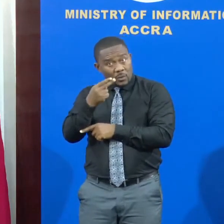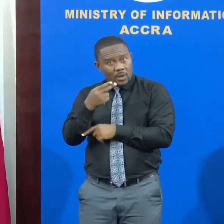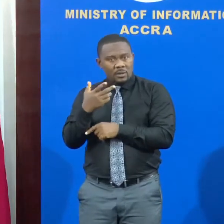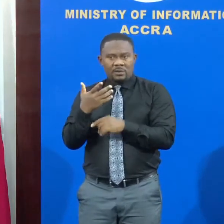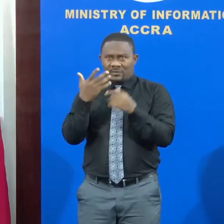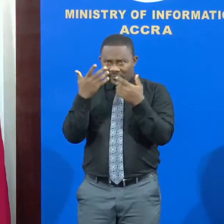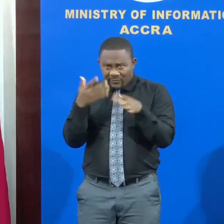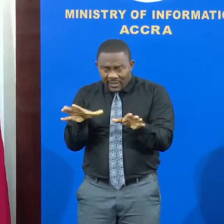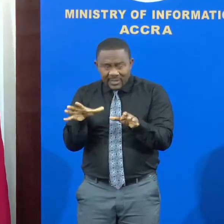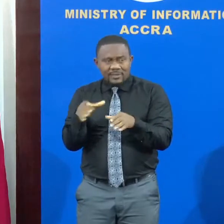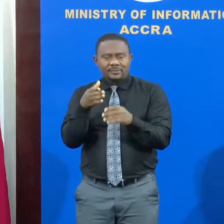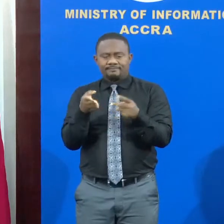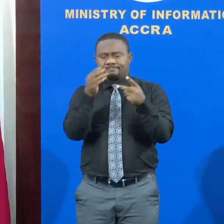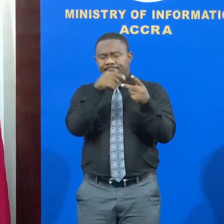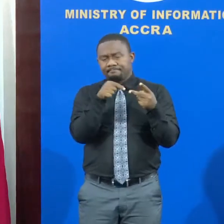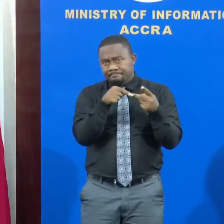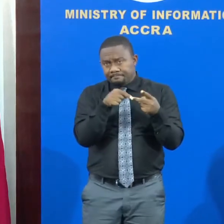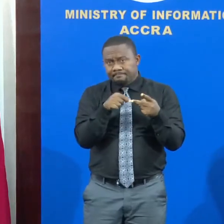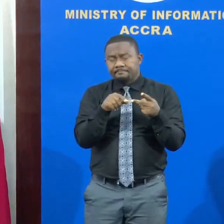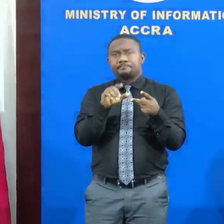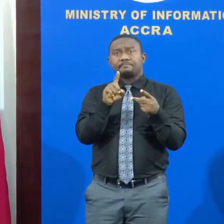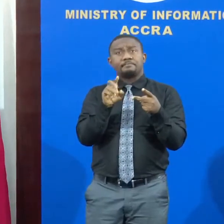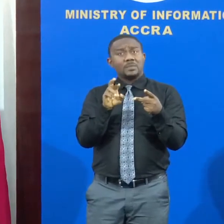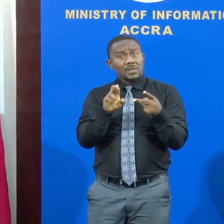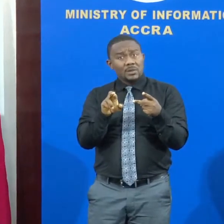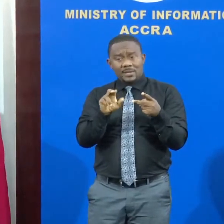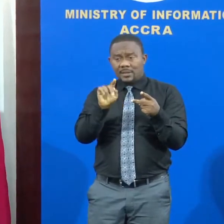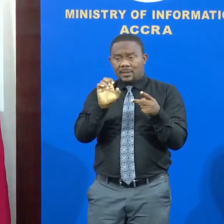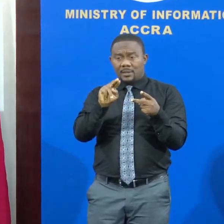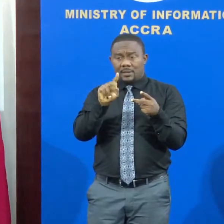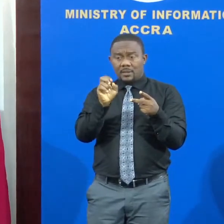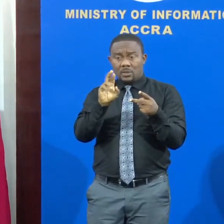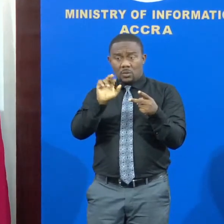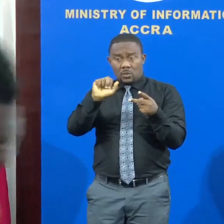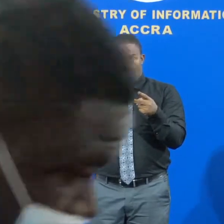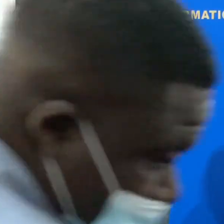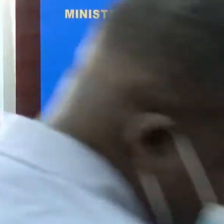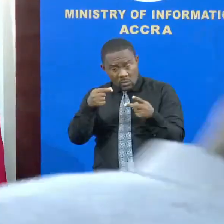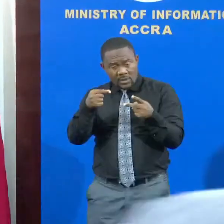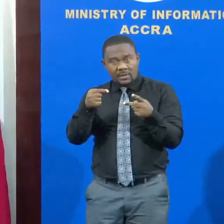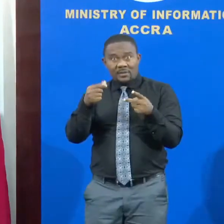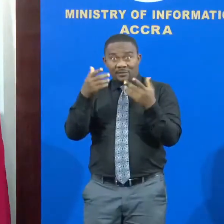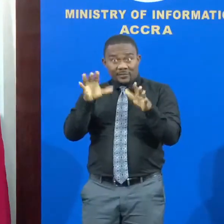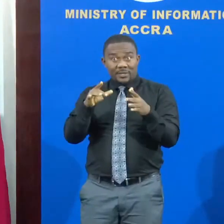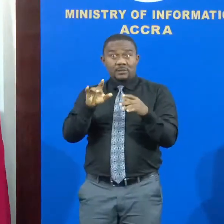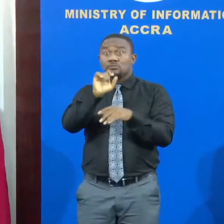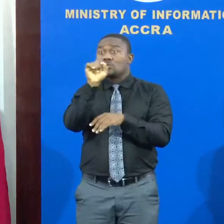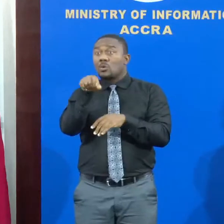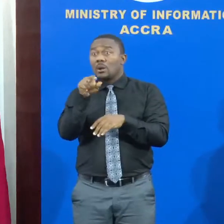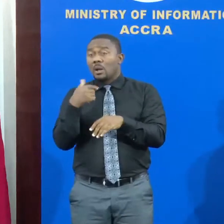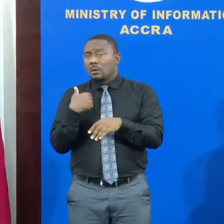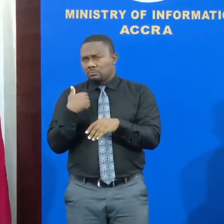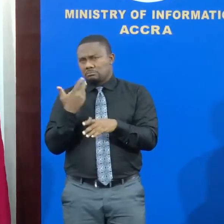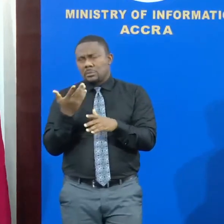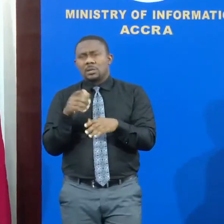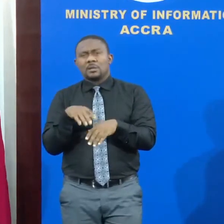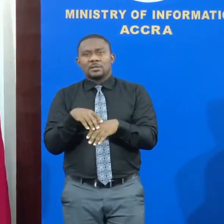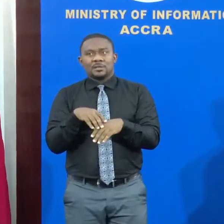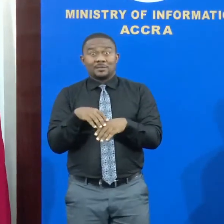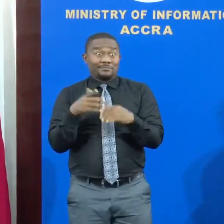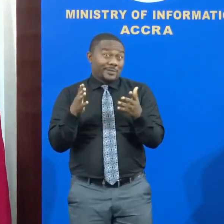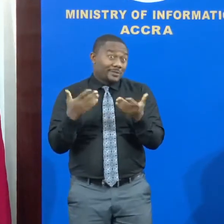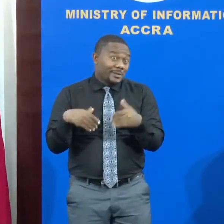Dr. Tinkran's address and subsequently come for your questions and answers. But before then, I would like to acknowledge a few individuals who have